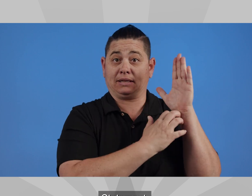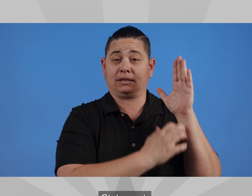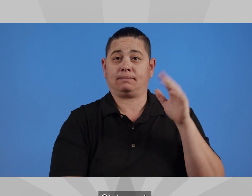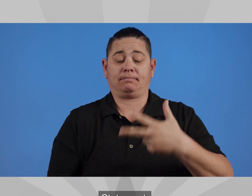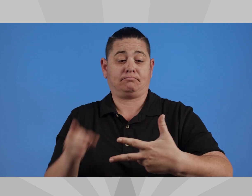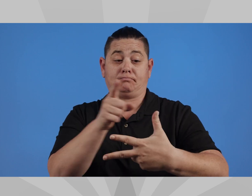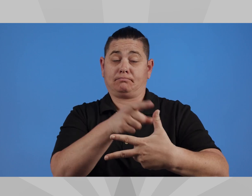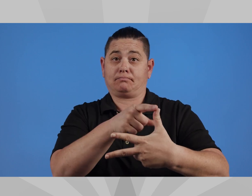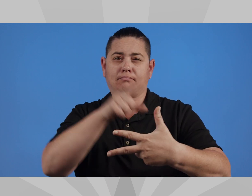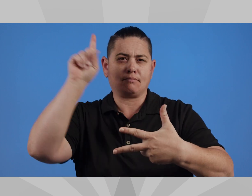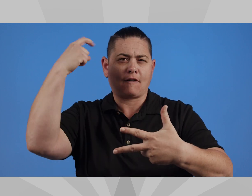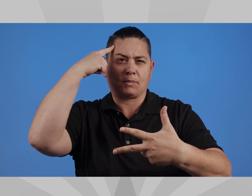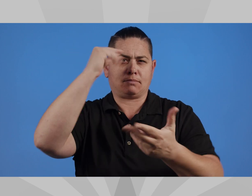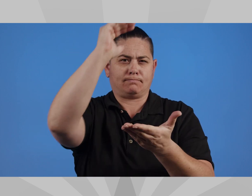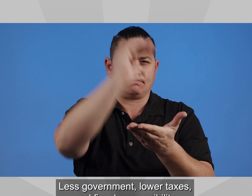Statement: